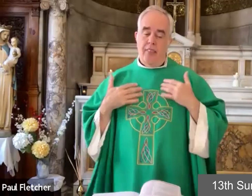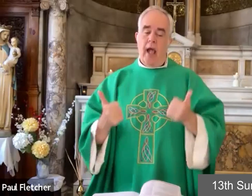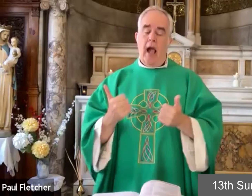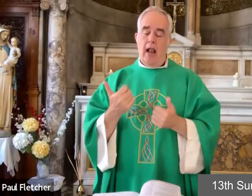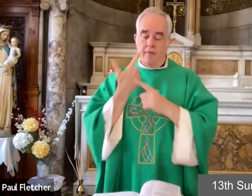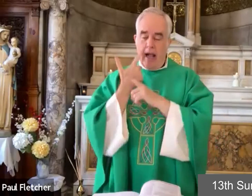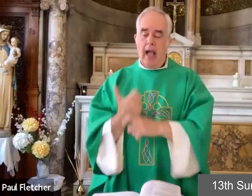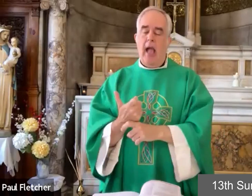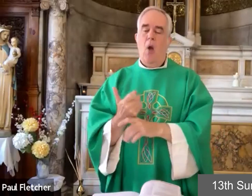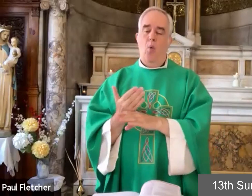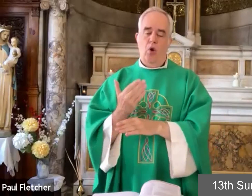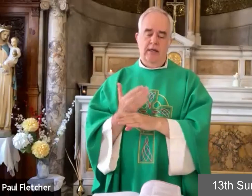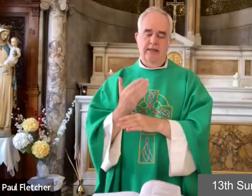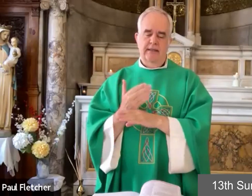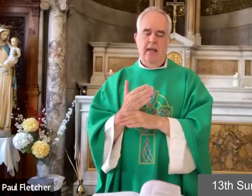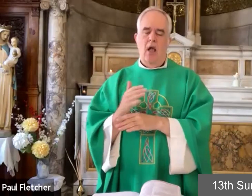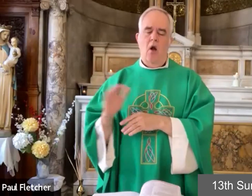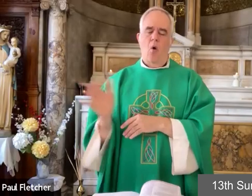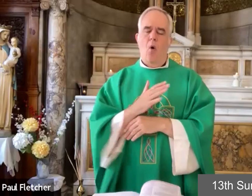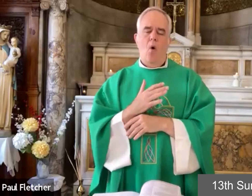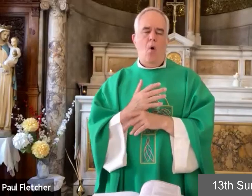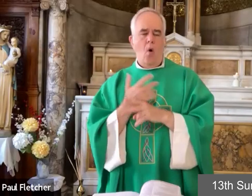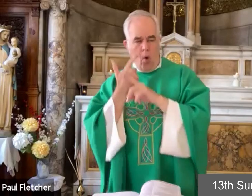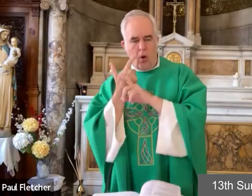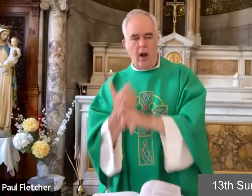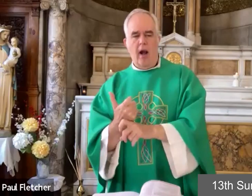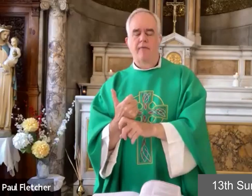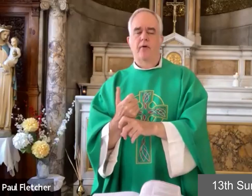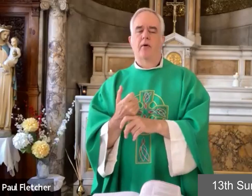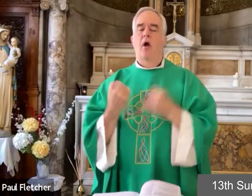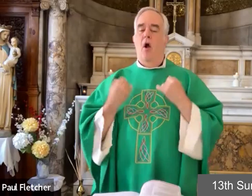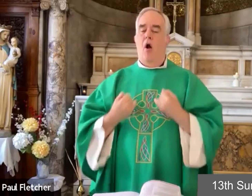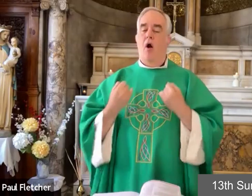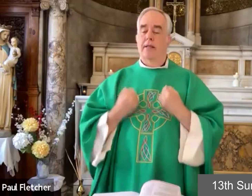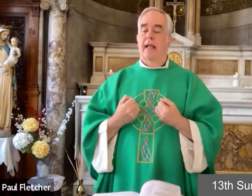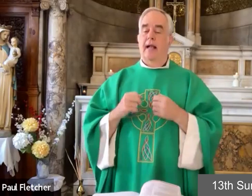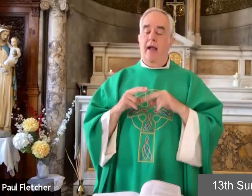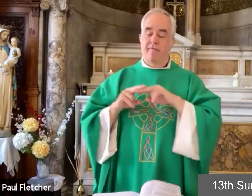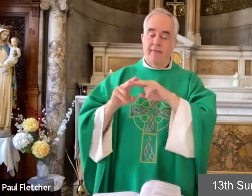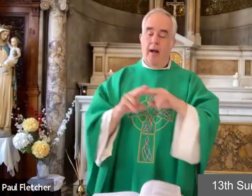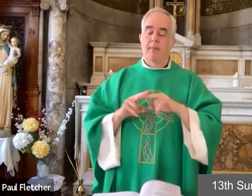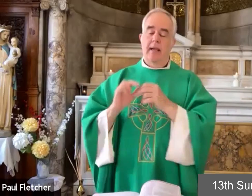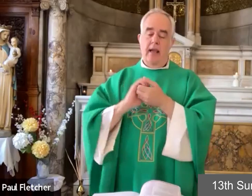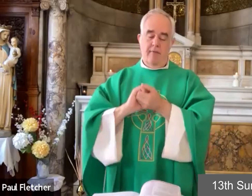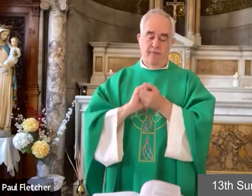the healthcare workers, and all who look after our sick family and